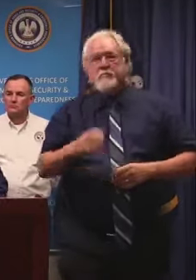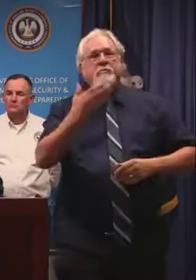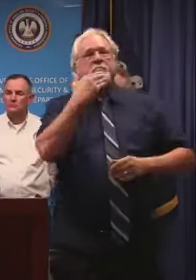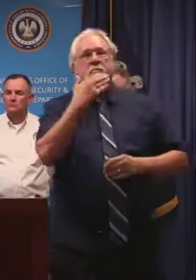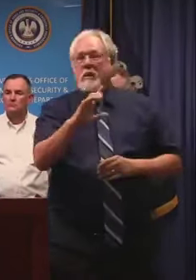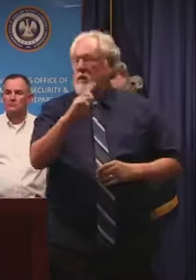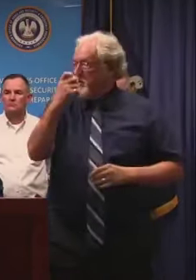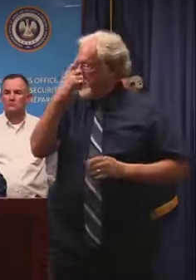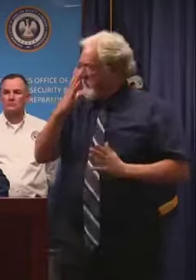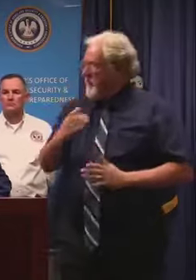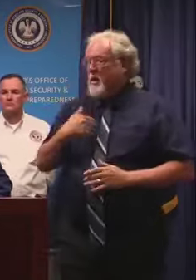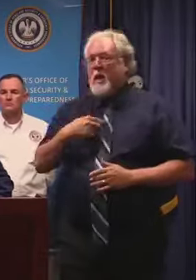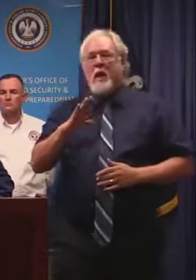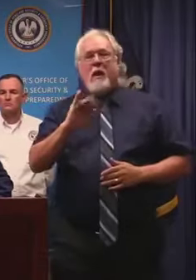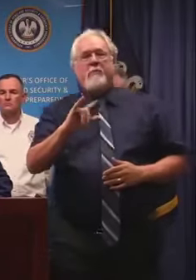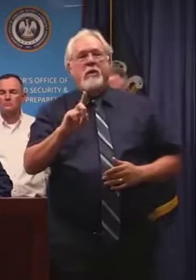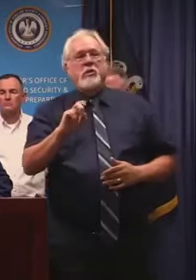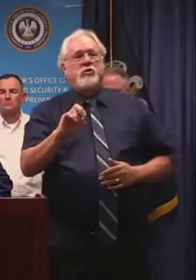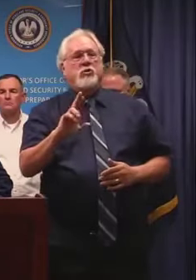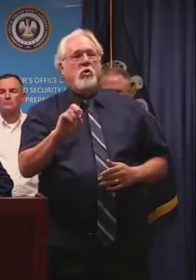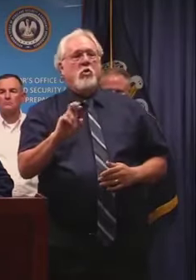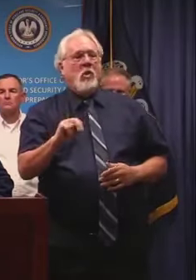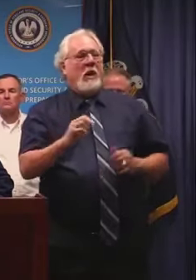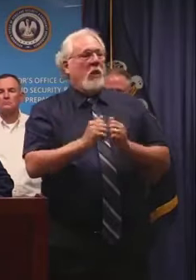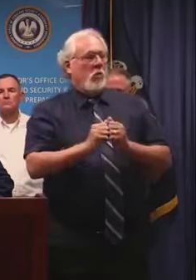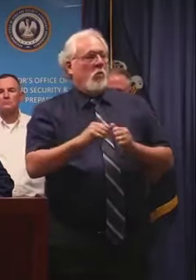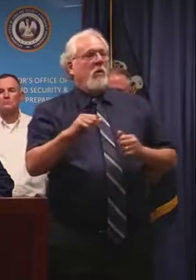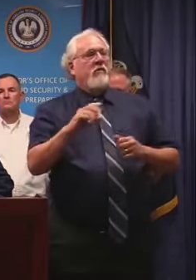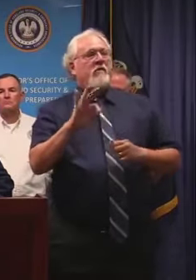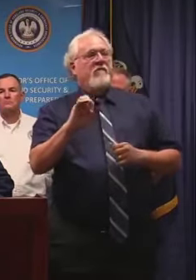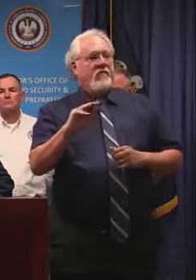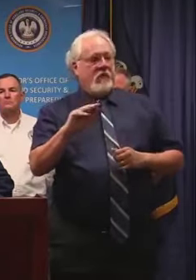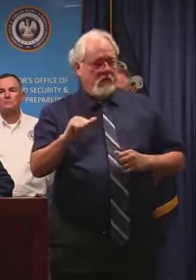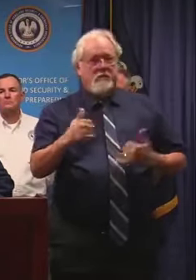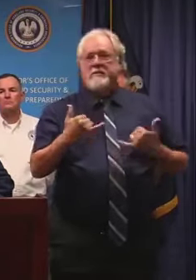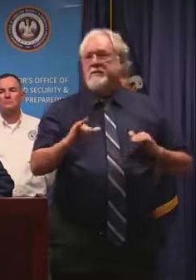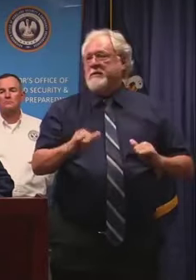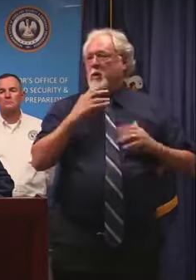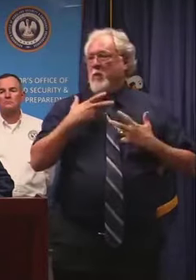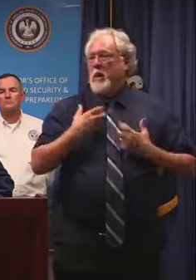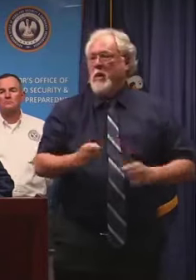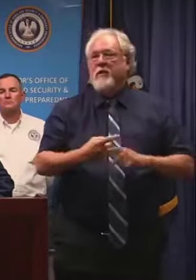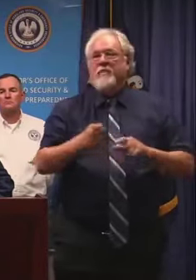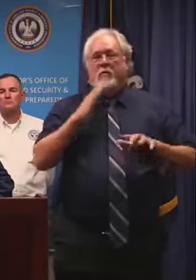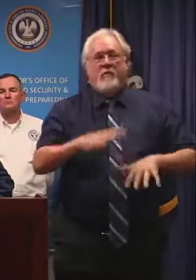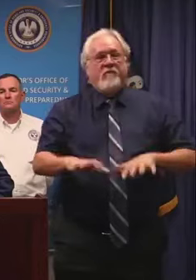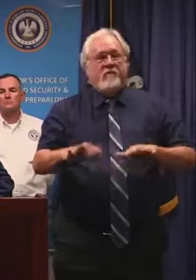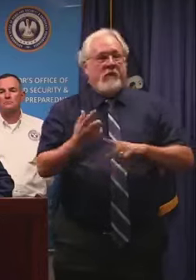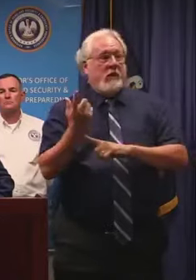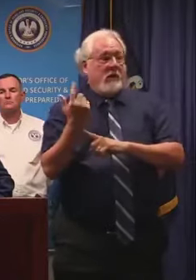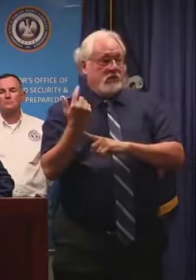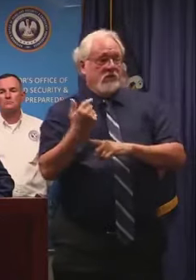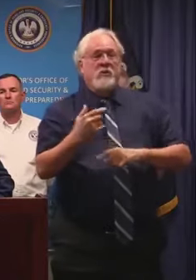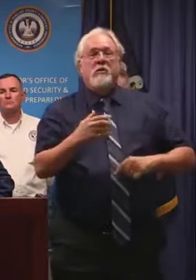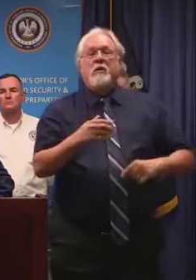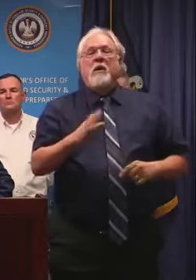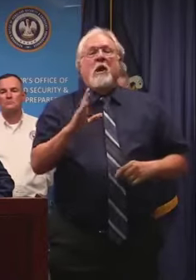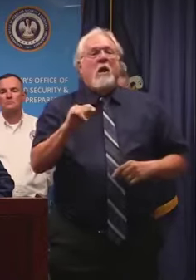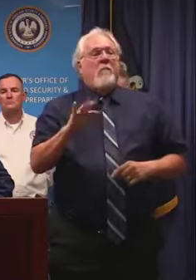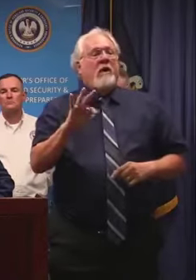Thank you, Governor. As the Governor said, I'm Bill Dorian with FEMA. Still here doing the recovery from the floods of last year.